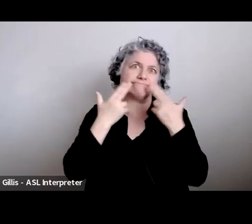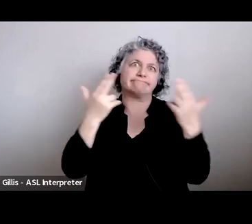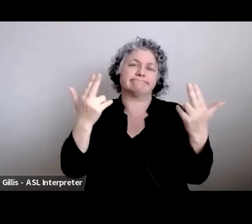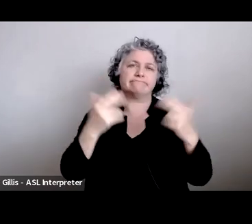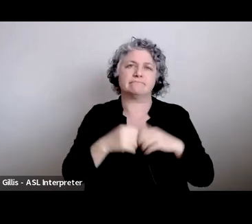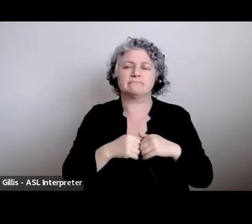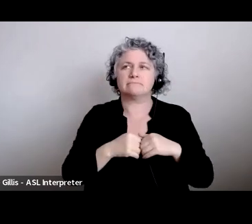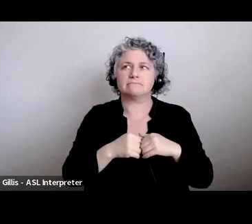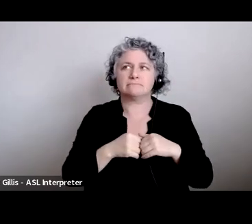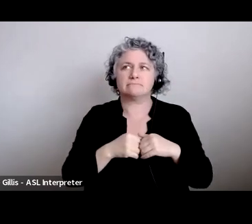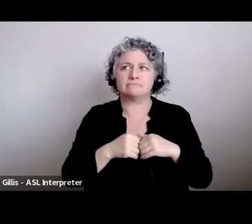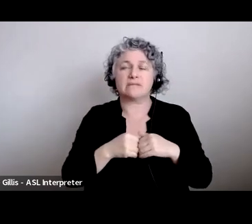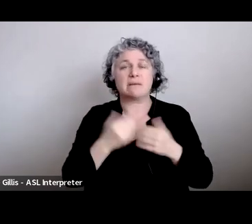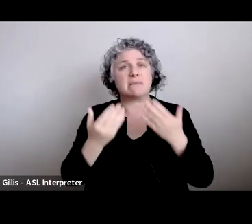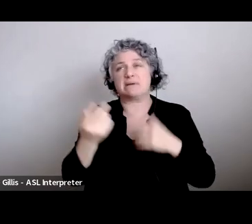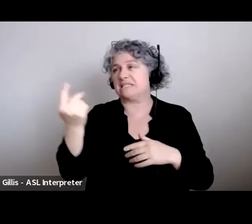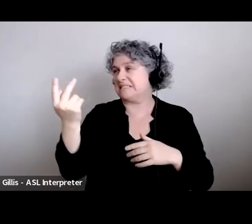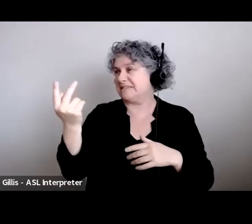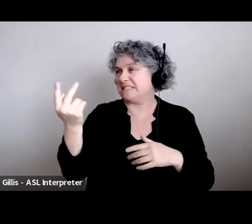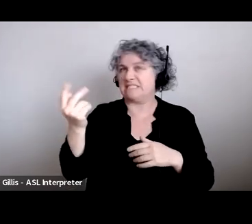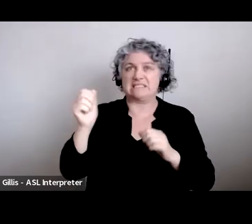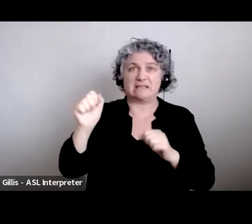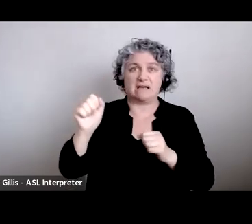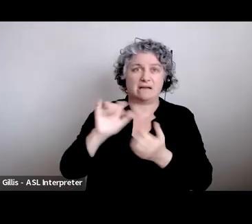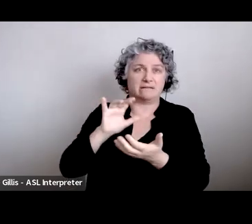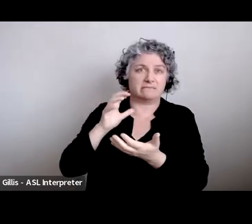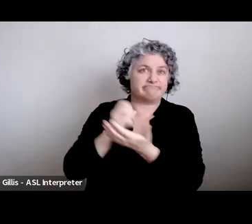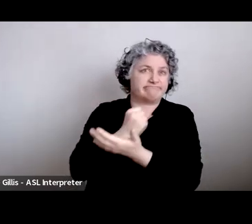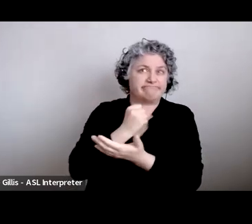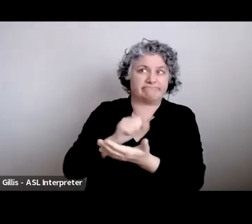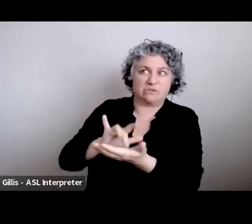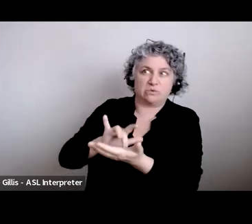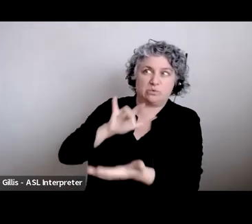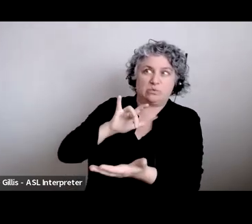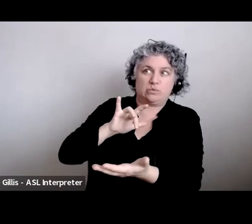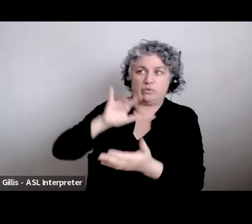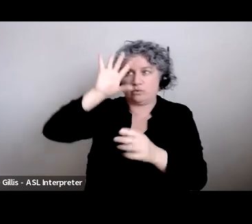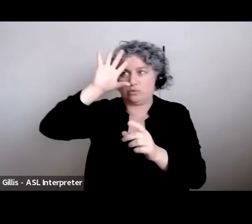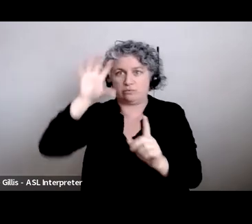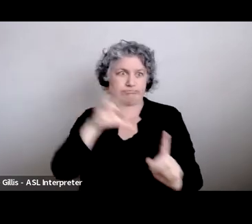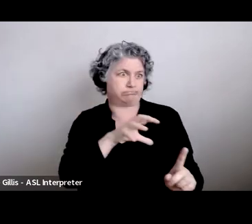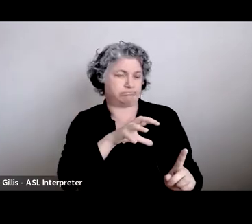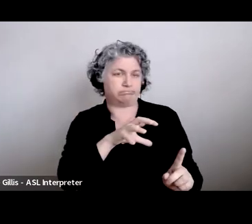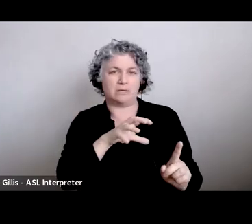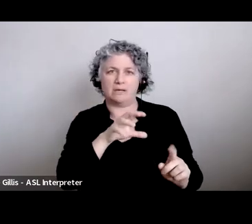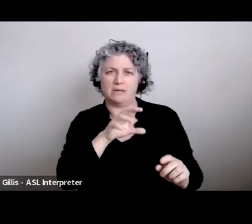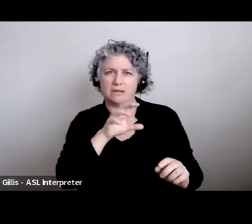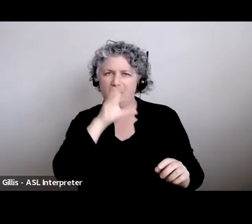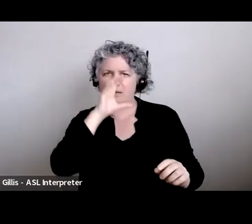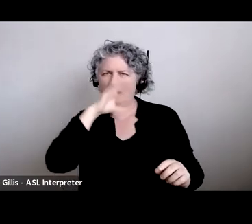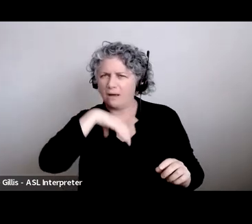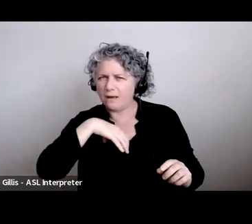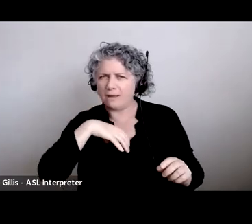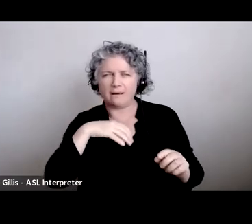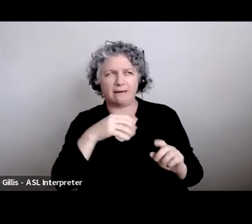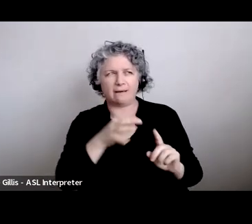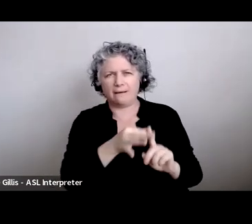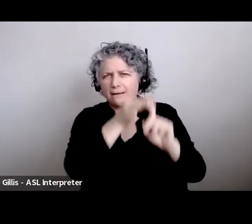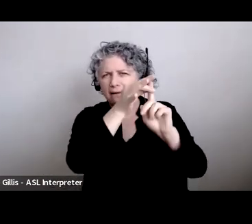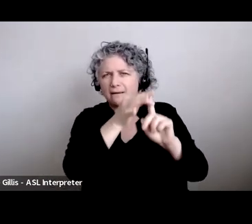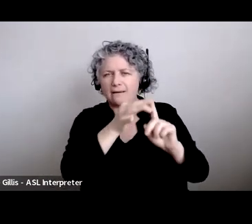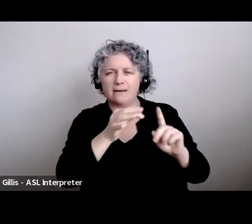television could be used to highlight unusual risk-taking shows, riskier shows, and say, look